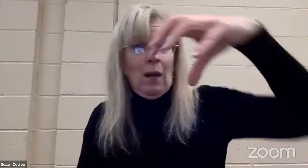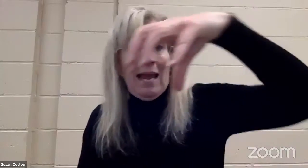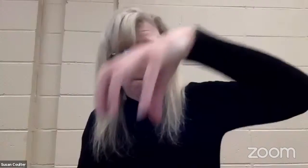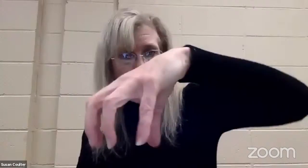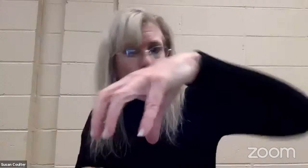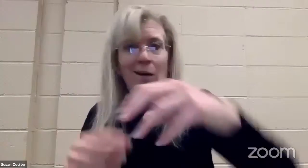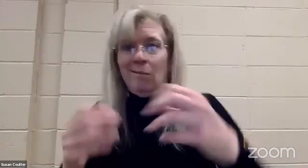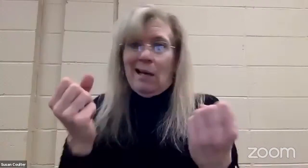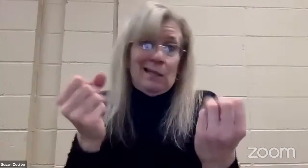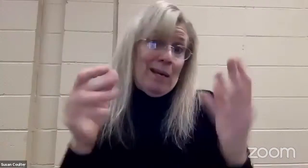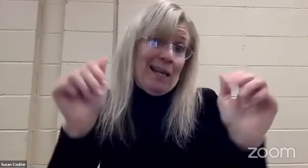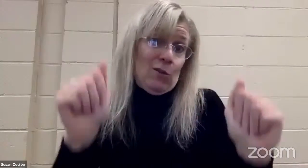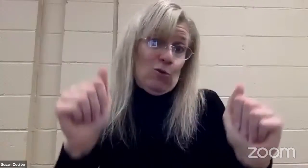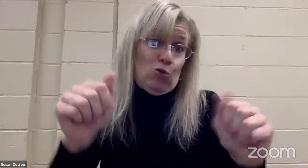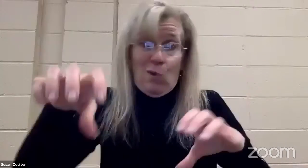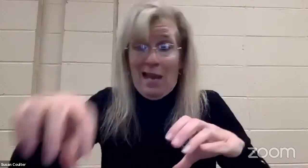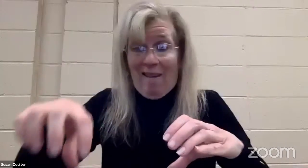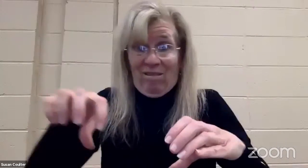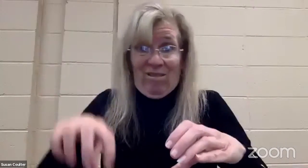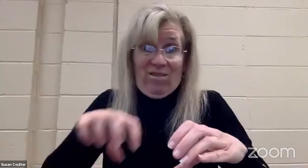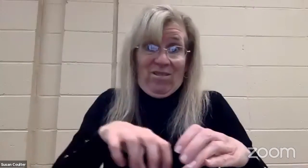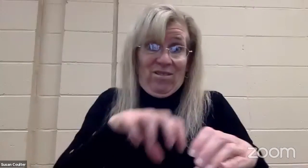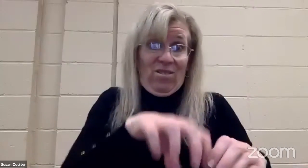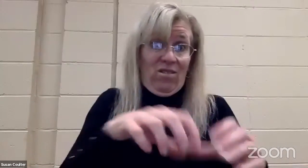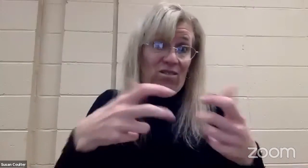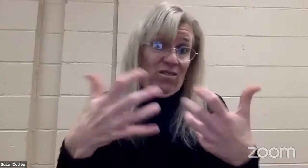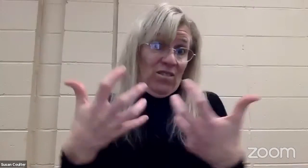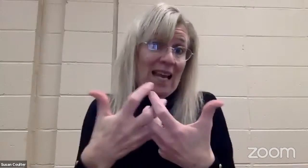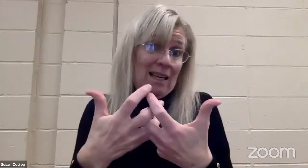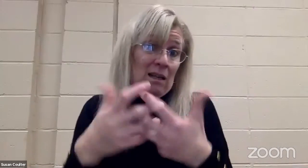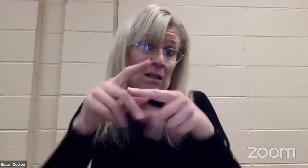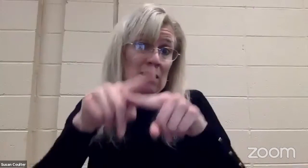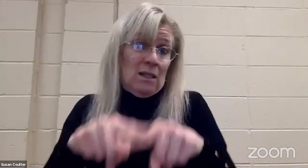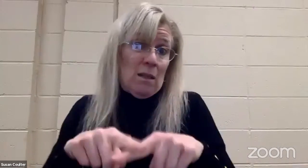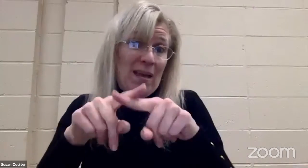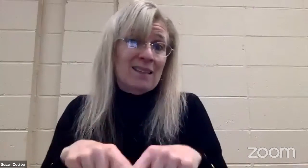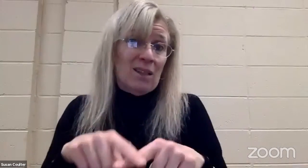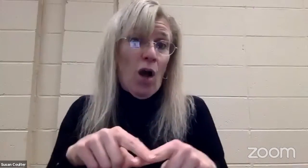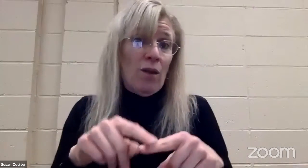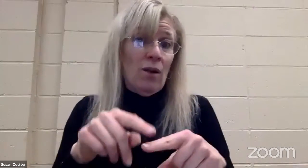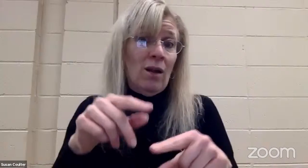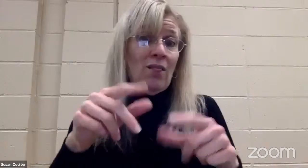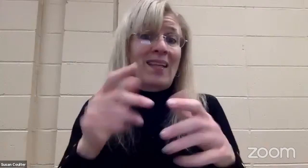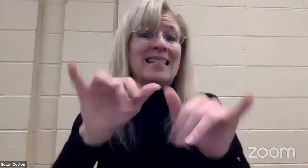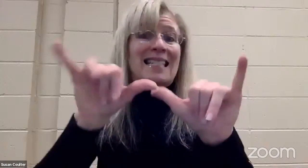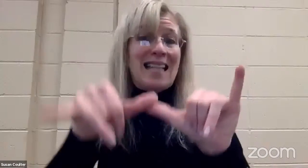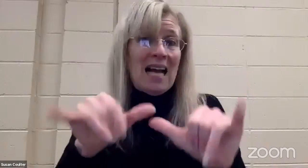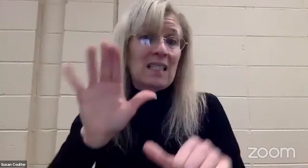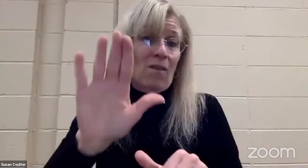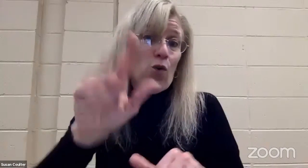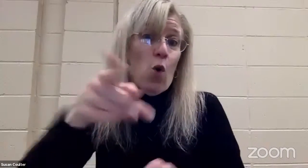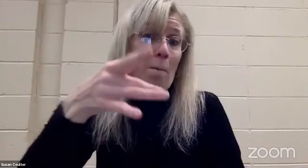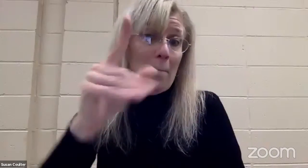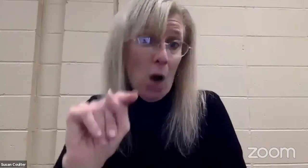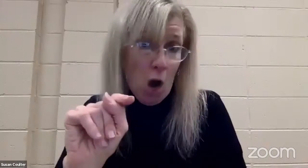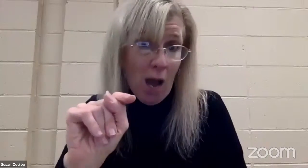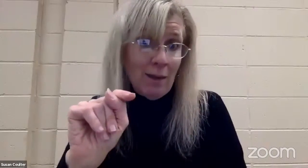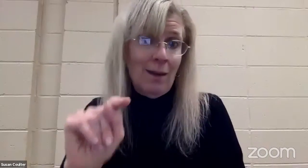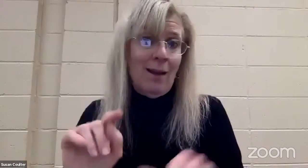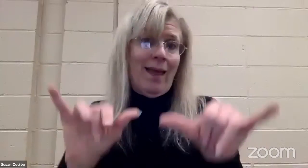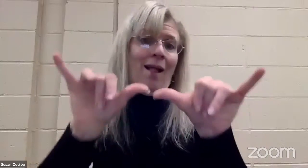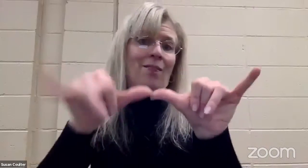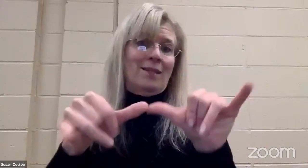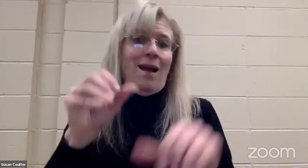artichoke and put as many as you can fit. Depends on the size of your